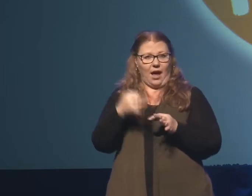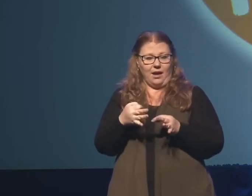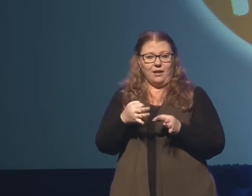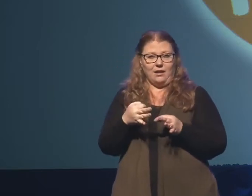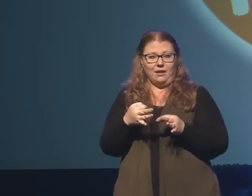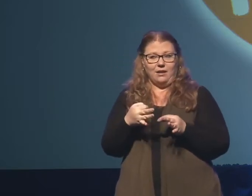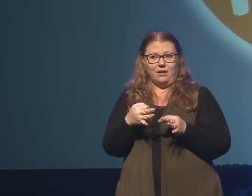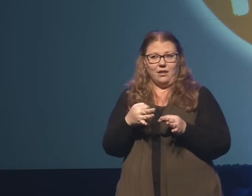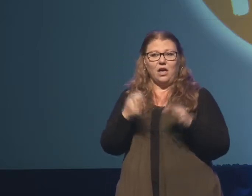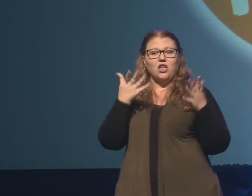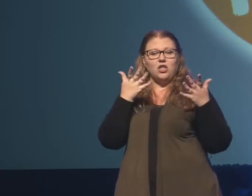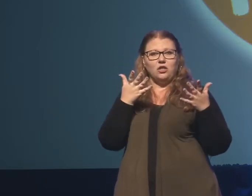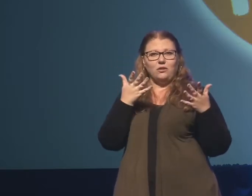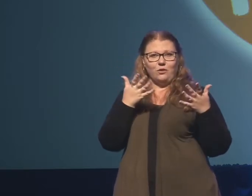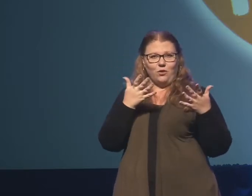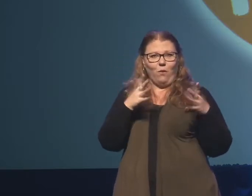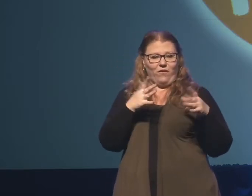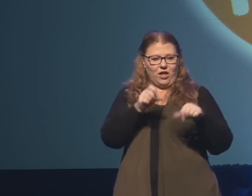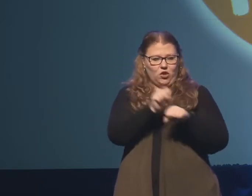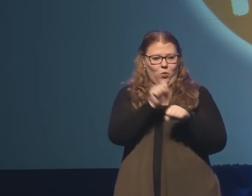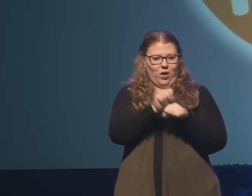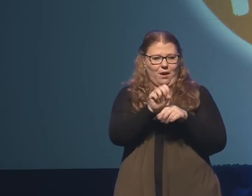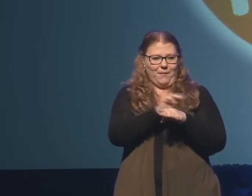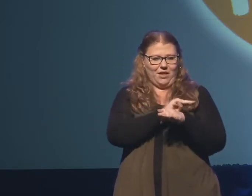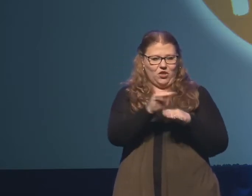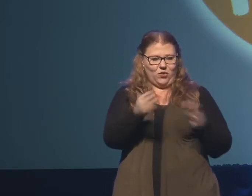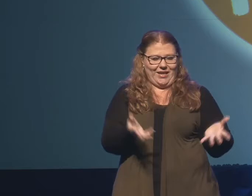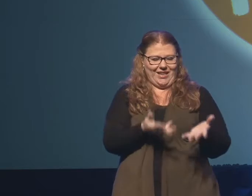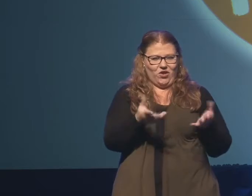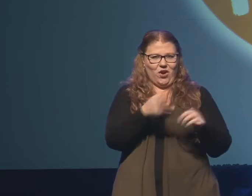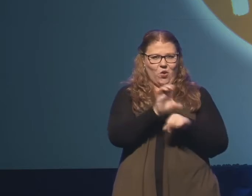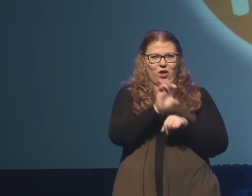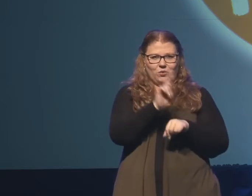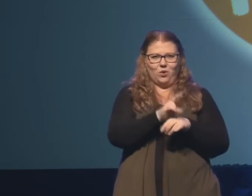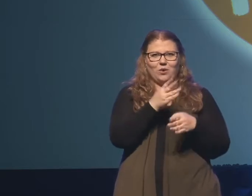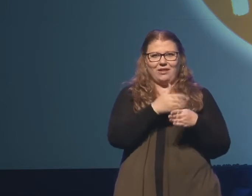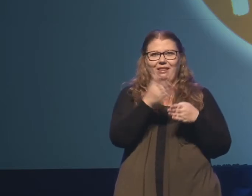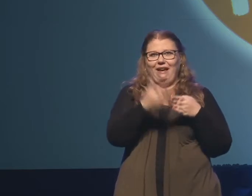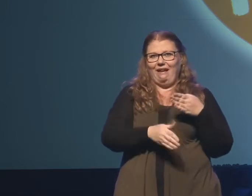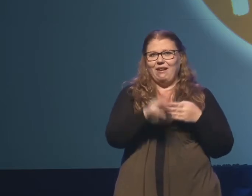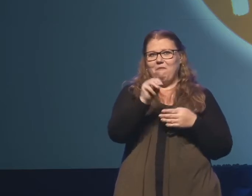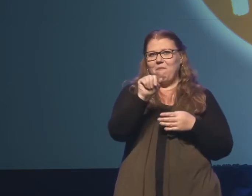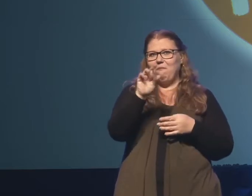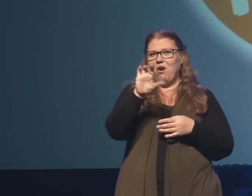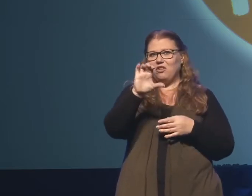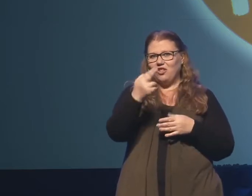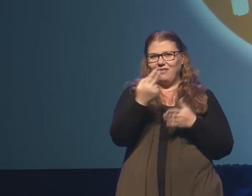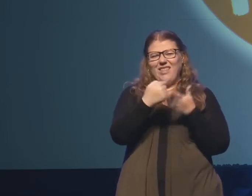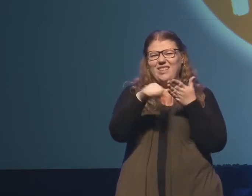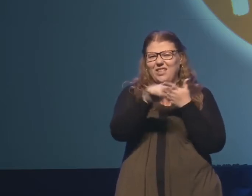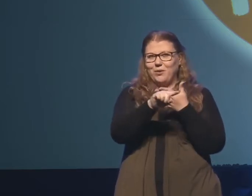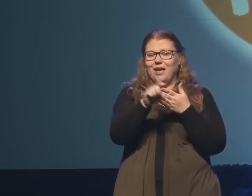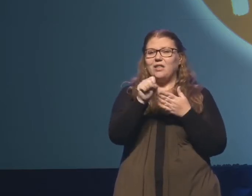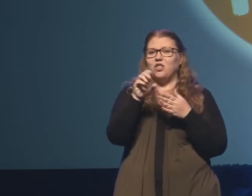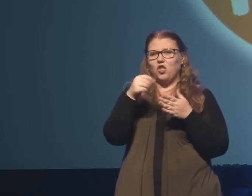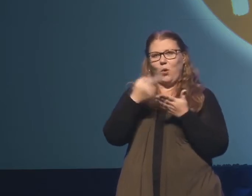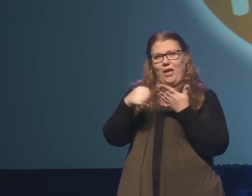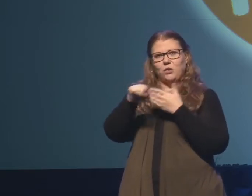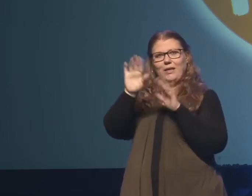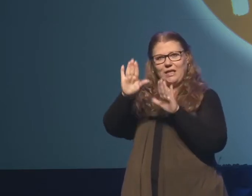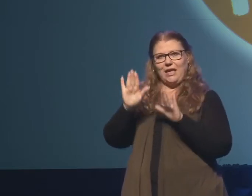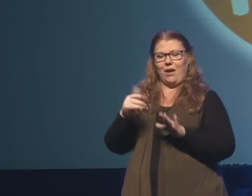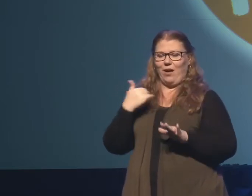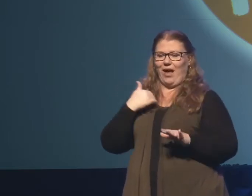to finish her vocational ministry with us at the end of March, which is next weekend. So next Sunday, we're going to have